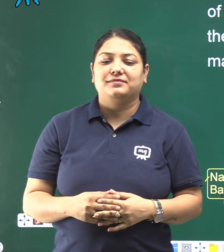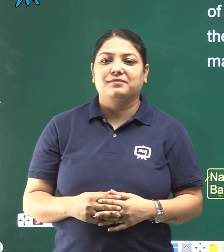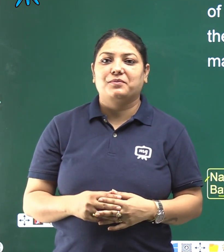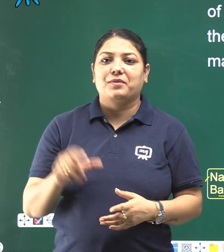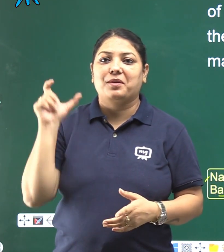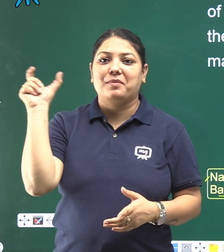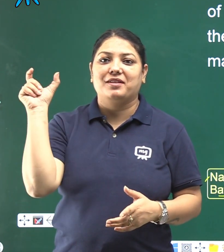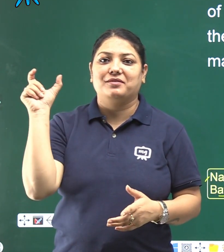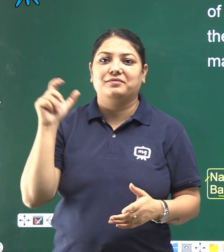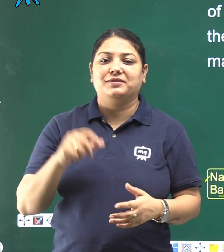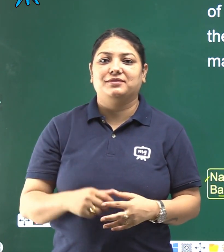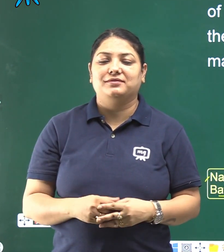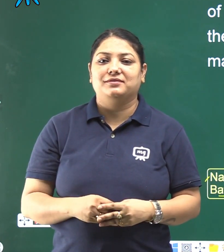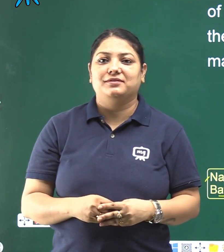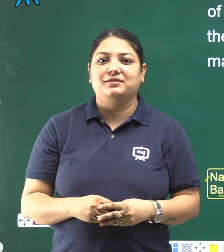Battlefield.